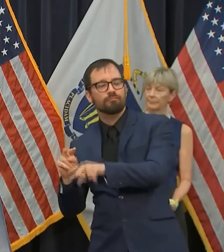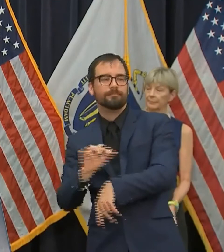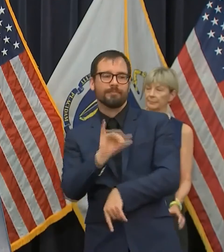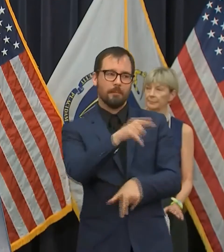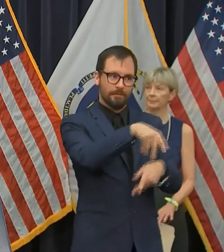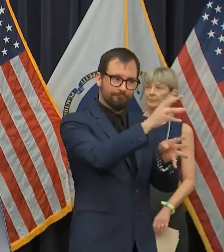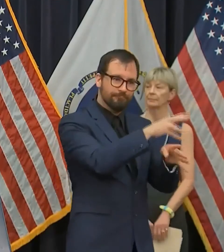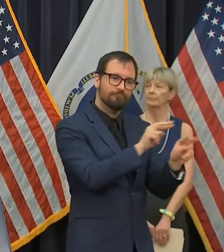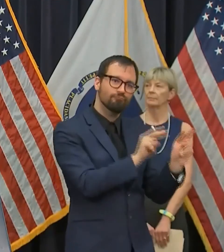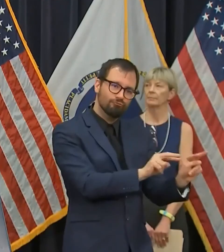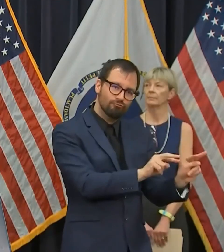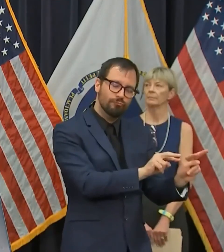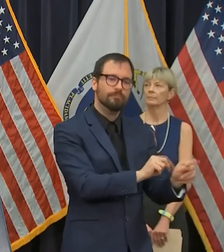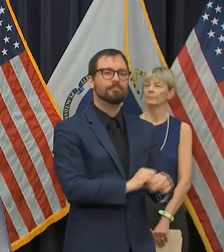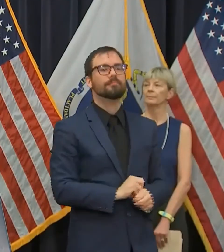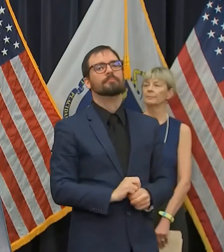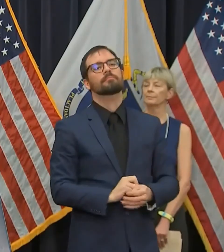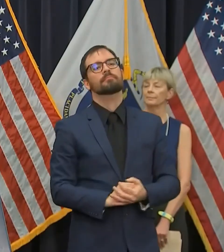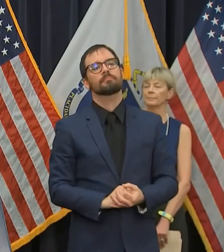sense a loss of purpose.